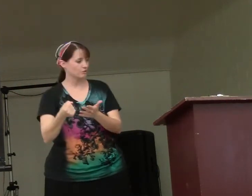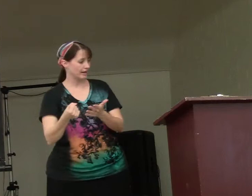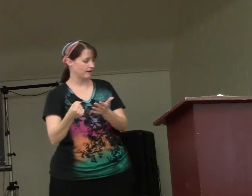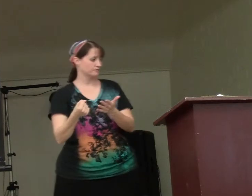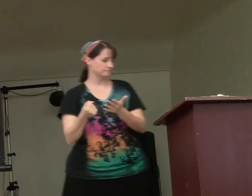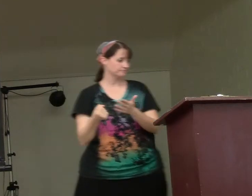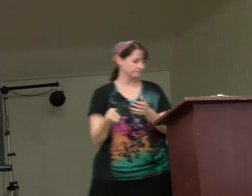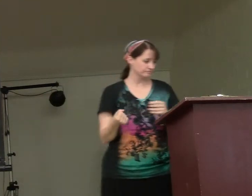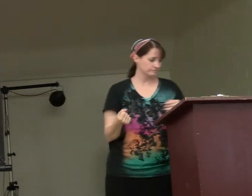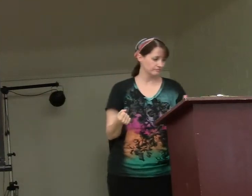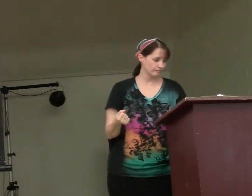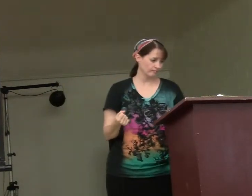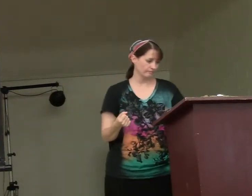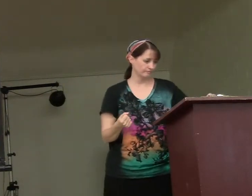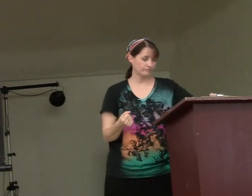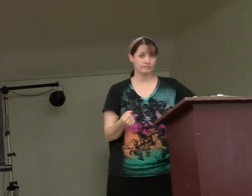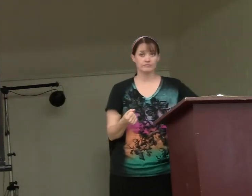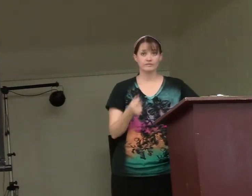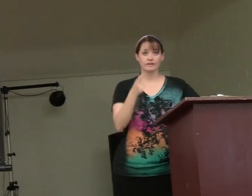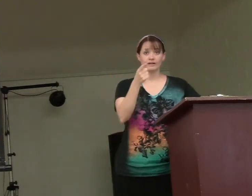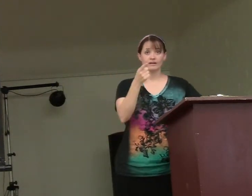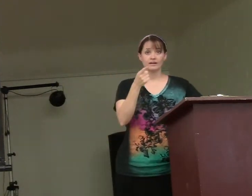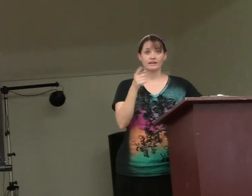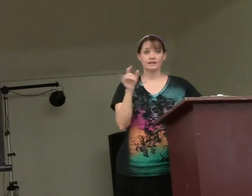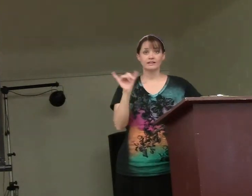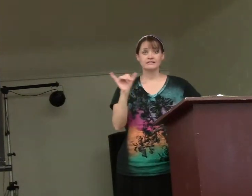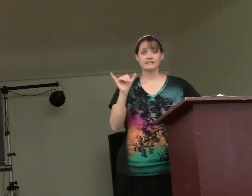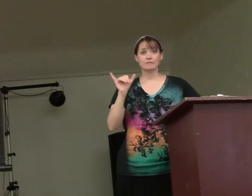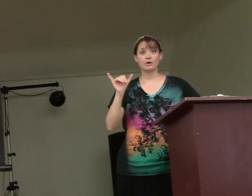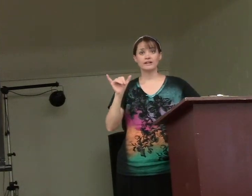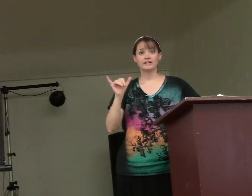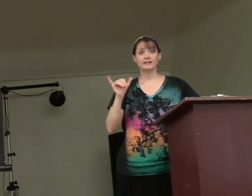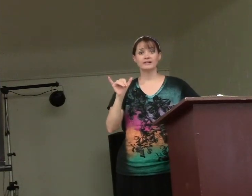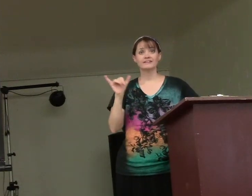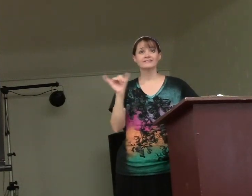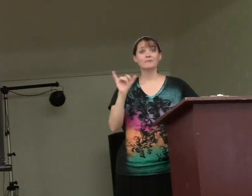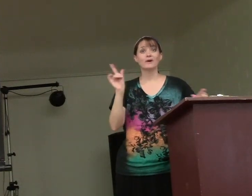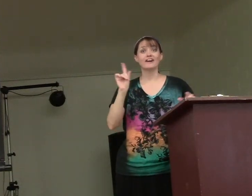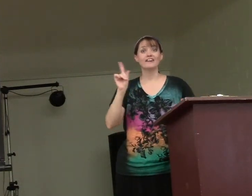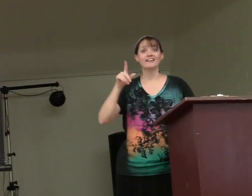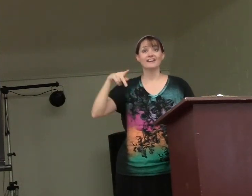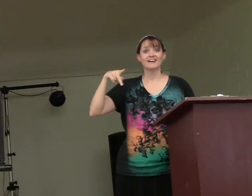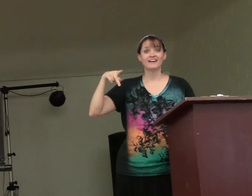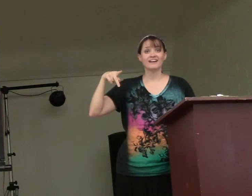out. Then Popeye. Same where?